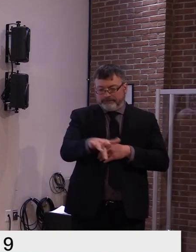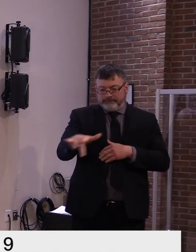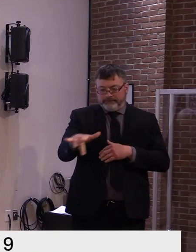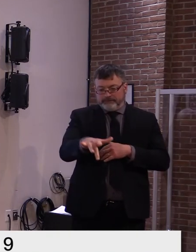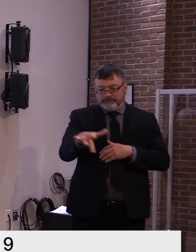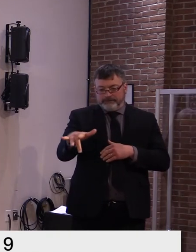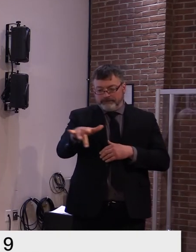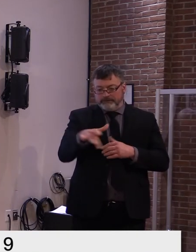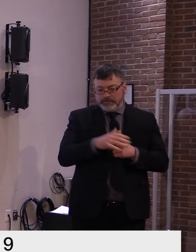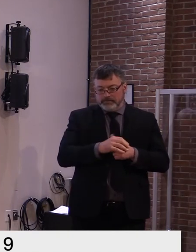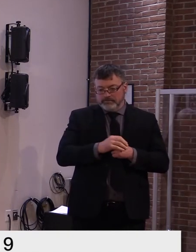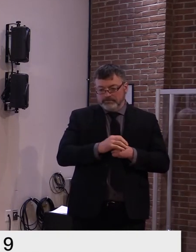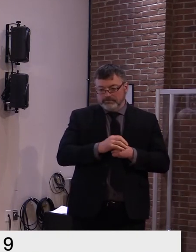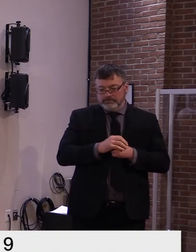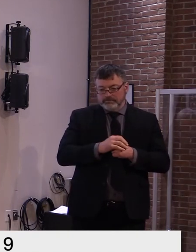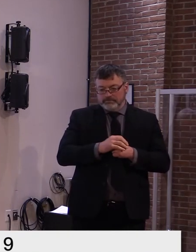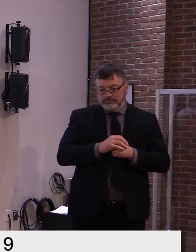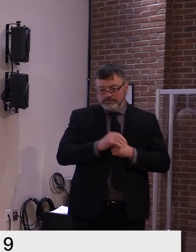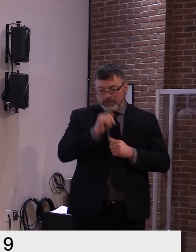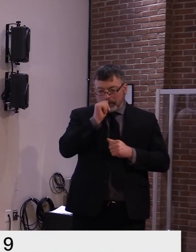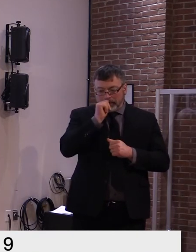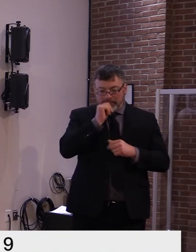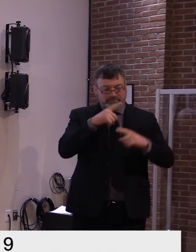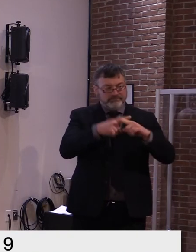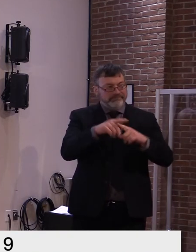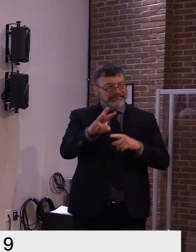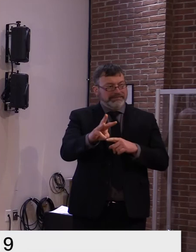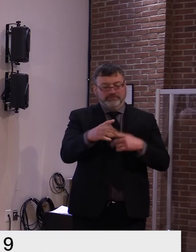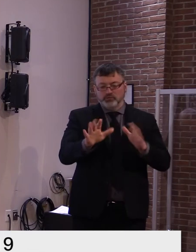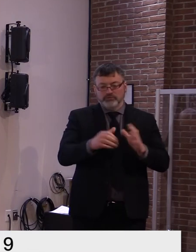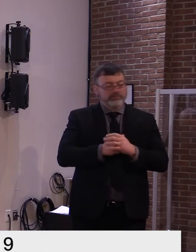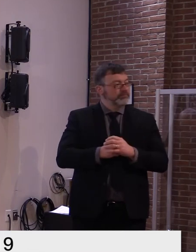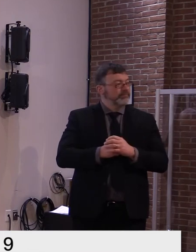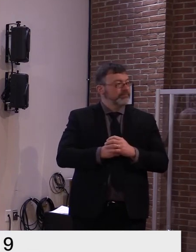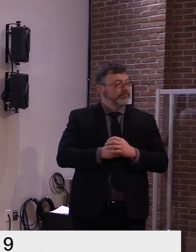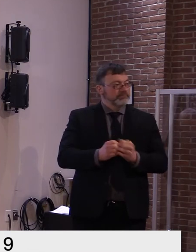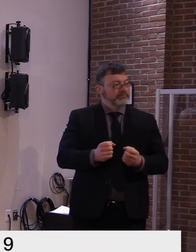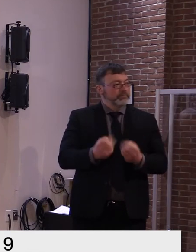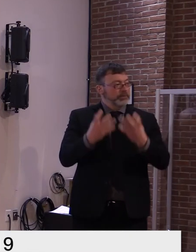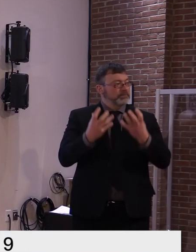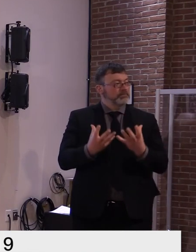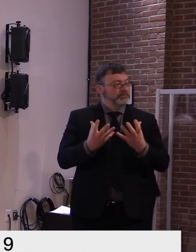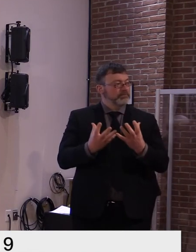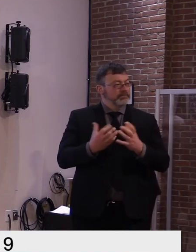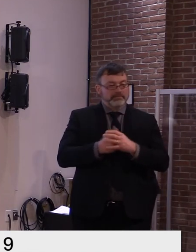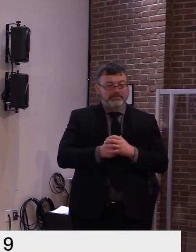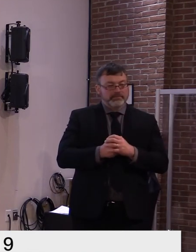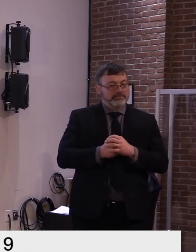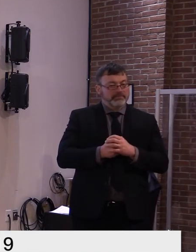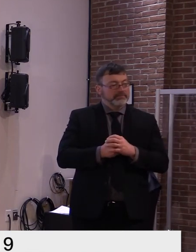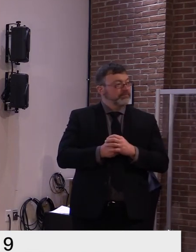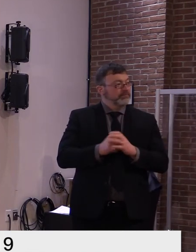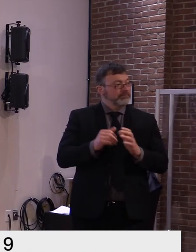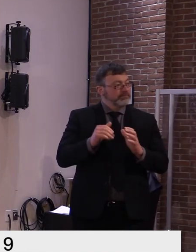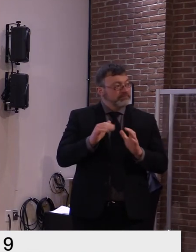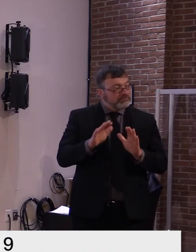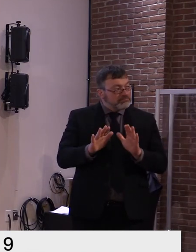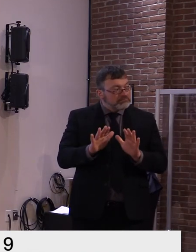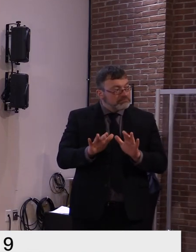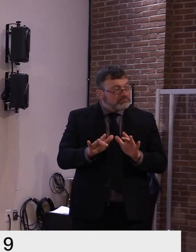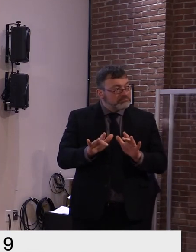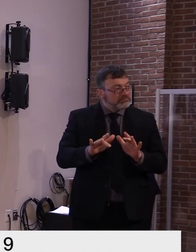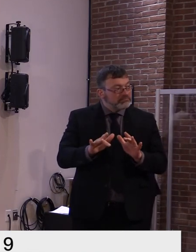President, for Secretary Smith. As far as Northwest Correction. You're no longer